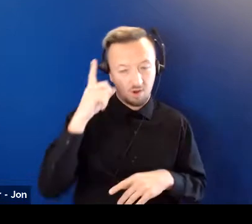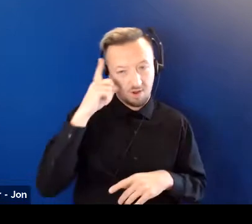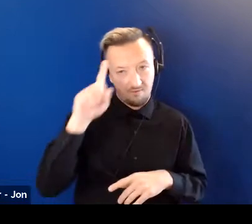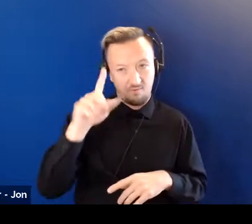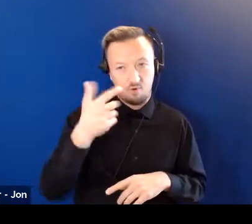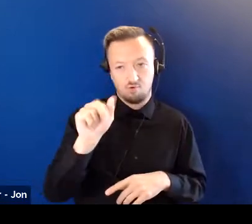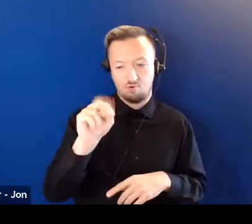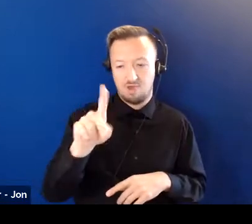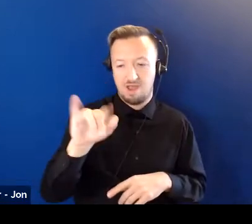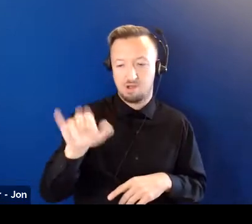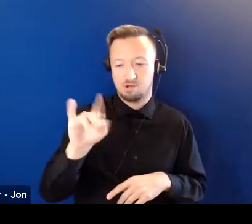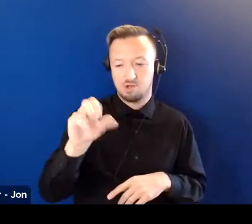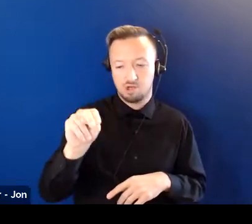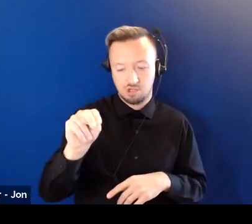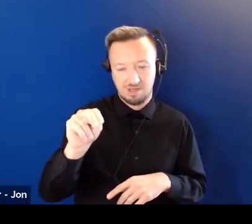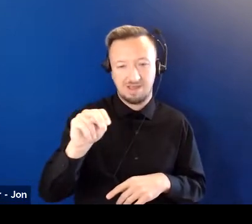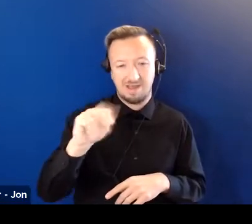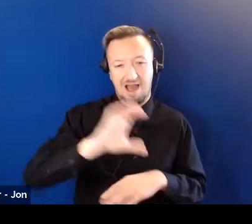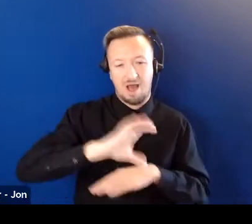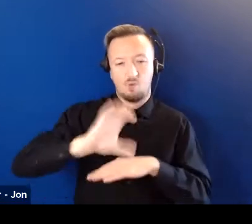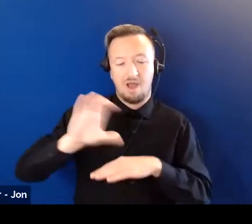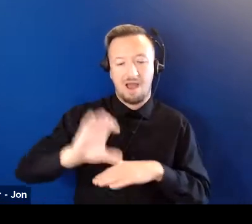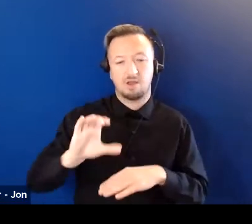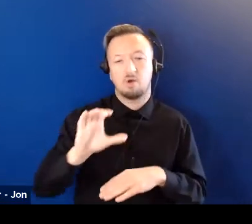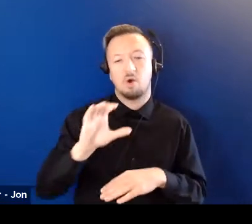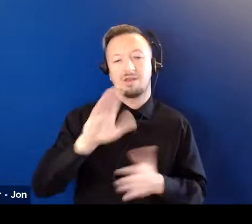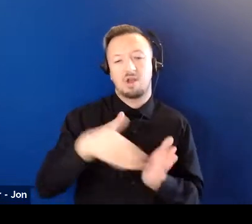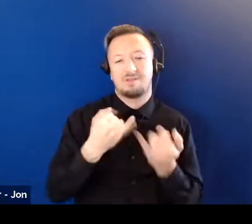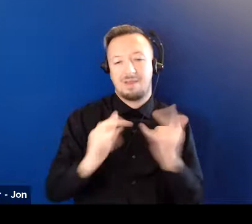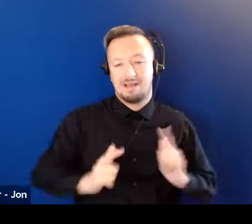And we are covering 12 counties